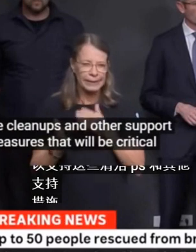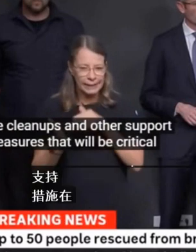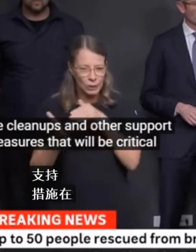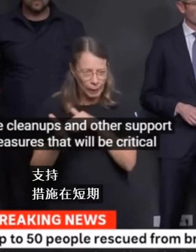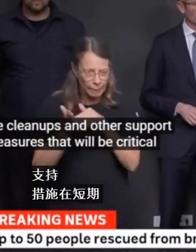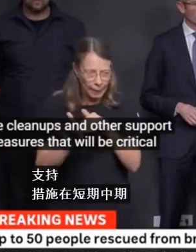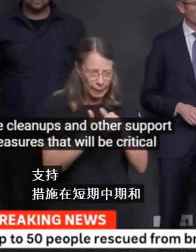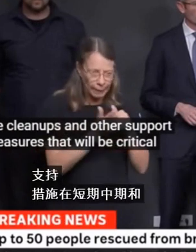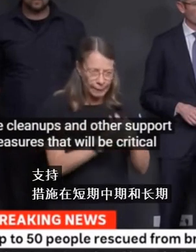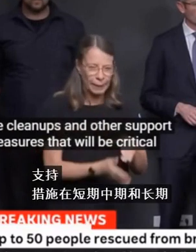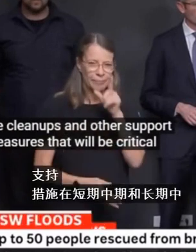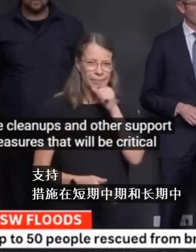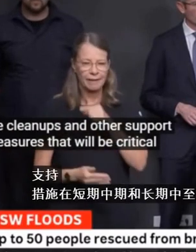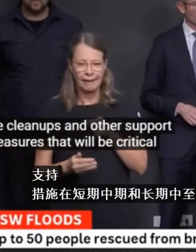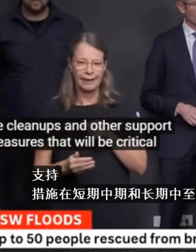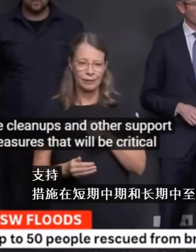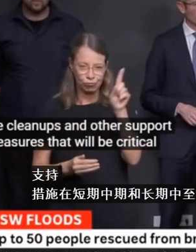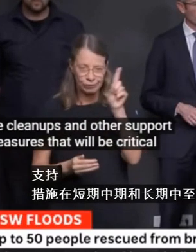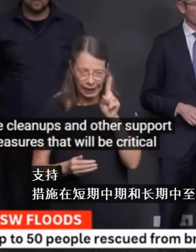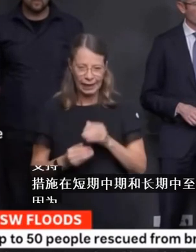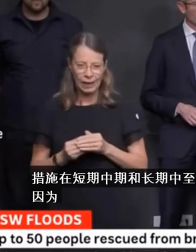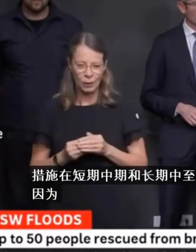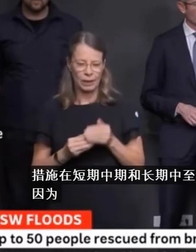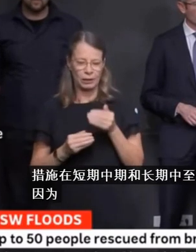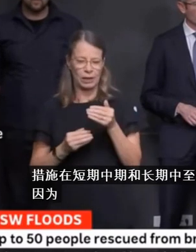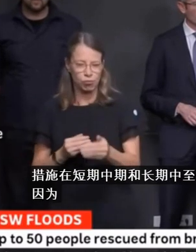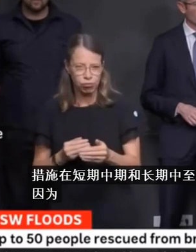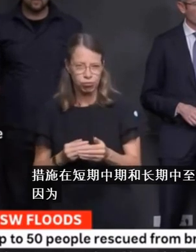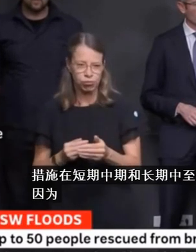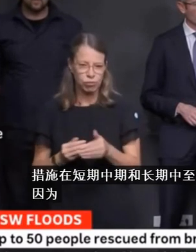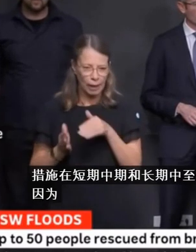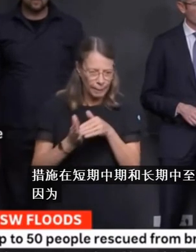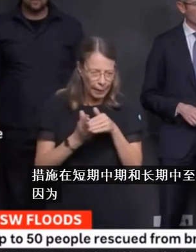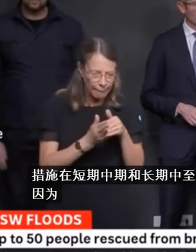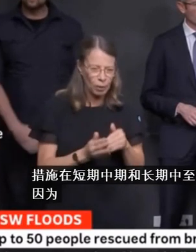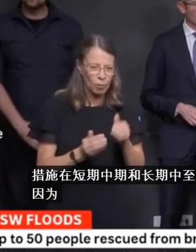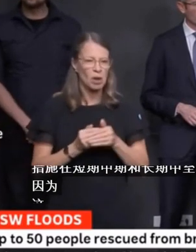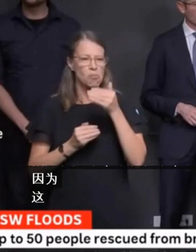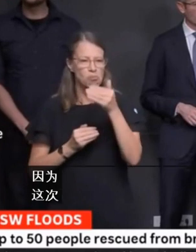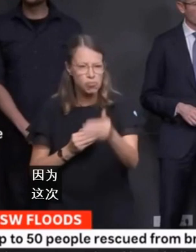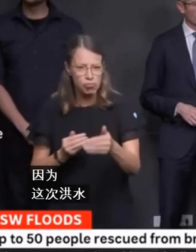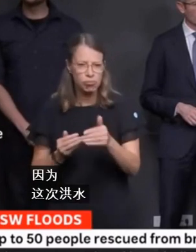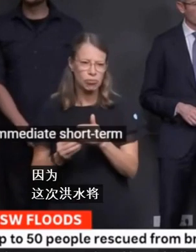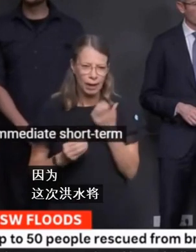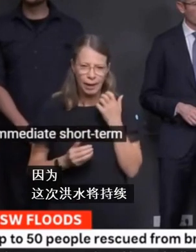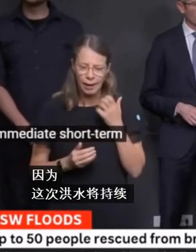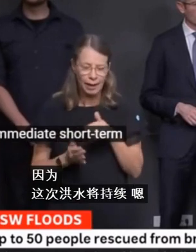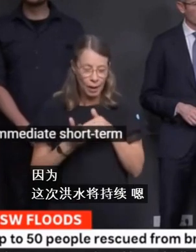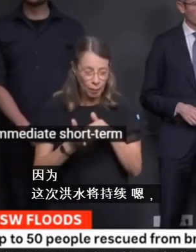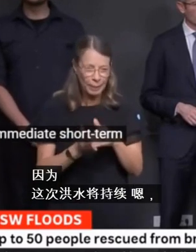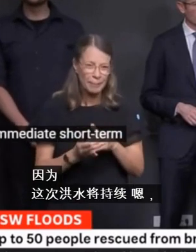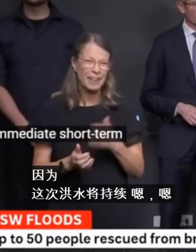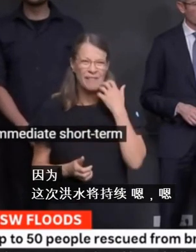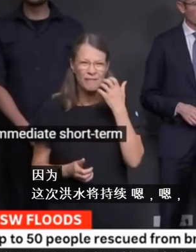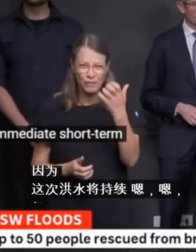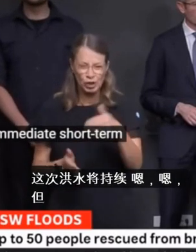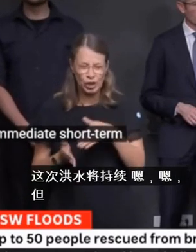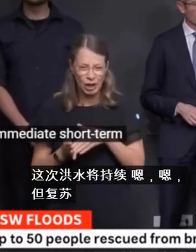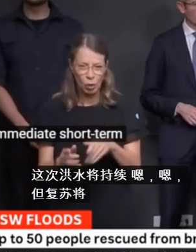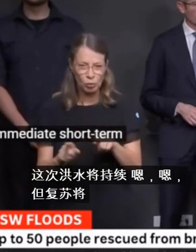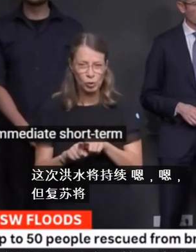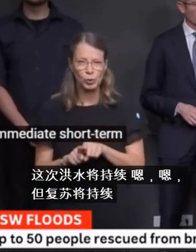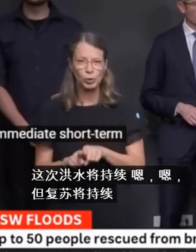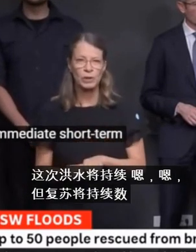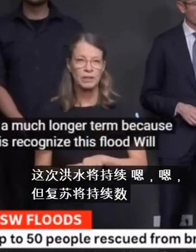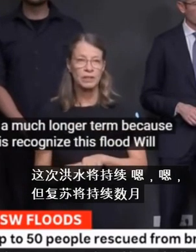critical in the immediate short-term, medium-term and much longer term, because this flood will go on for weeks, but